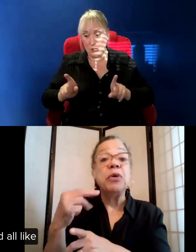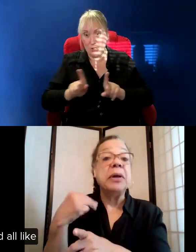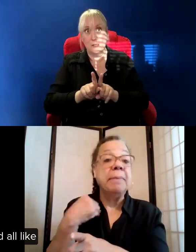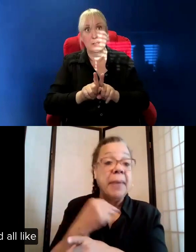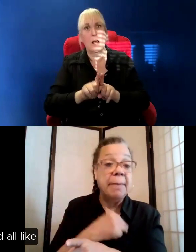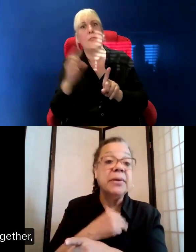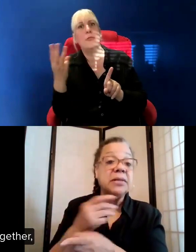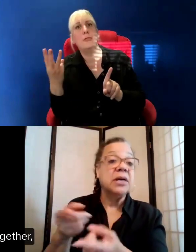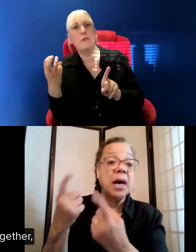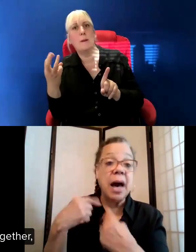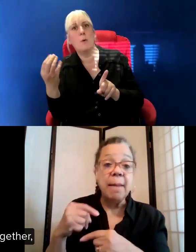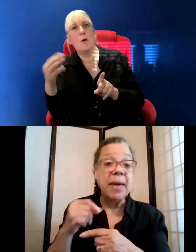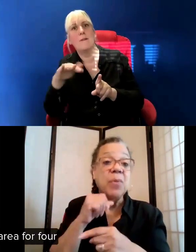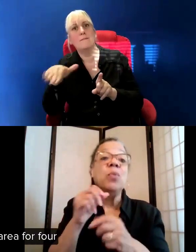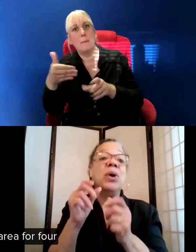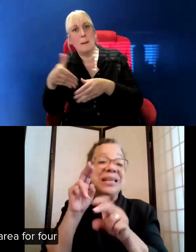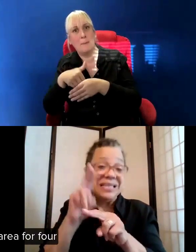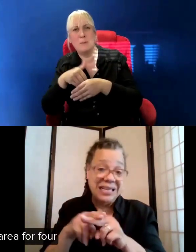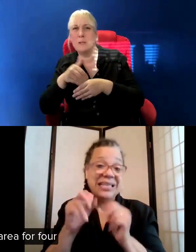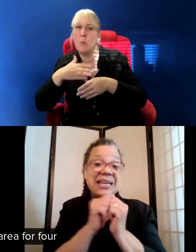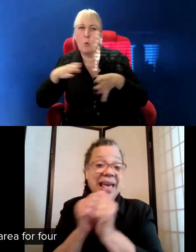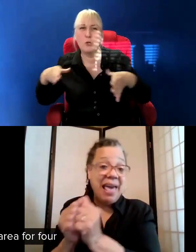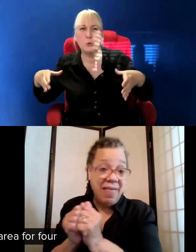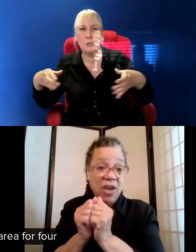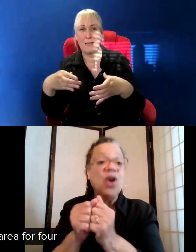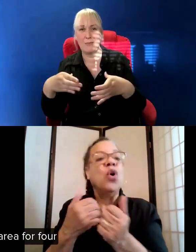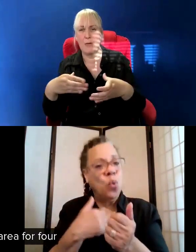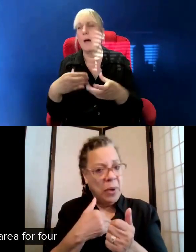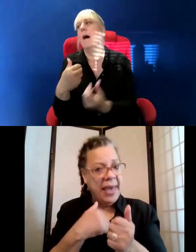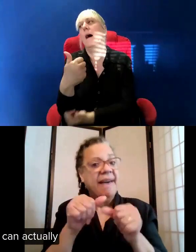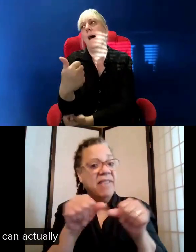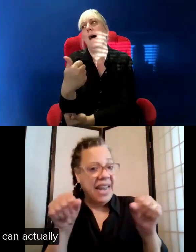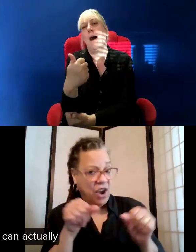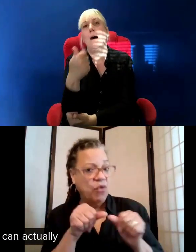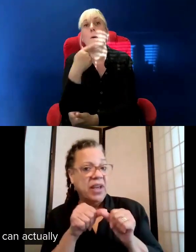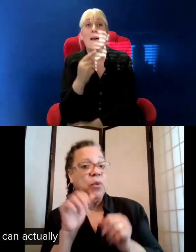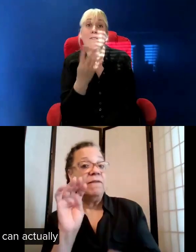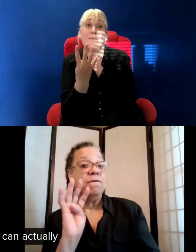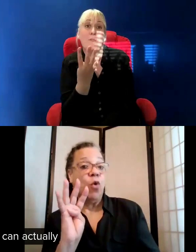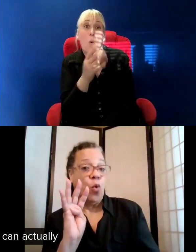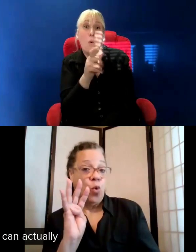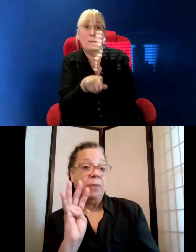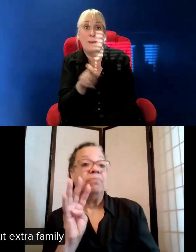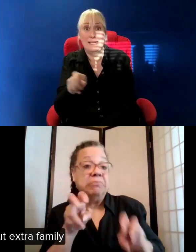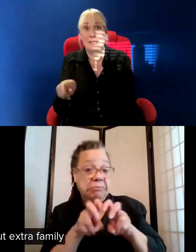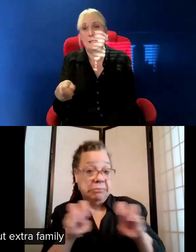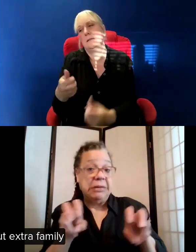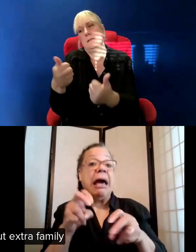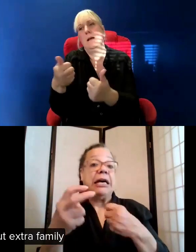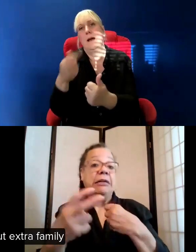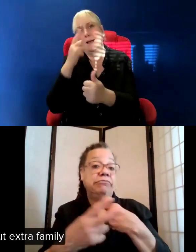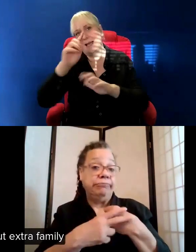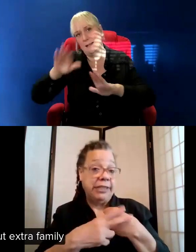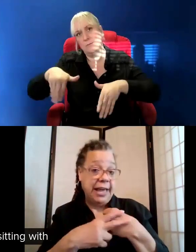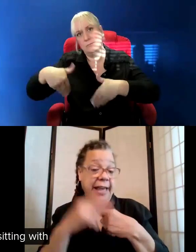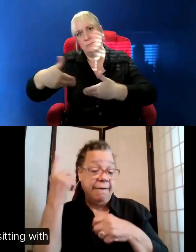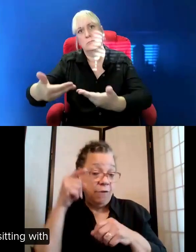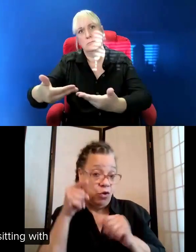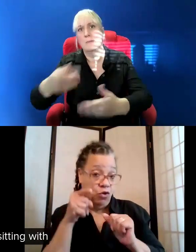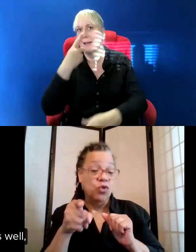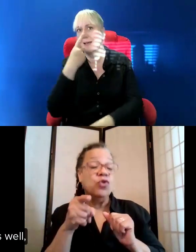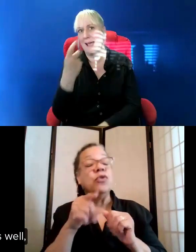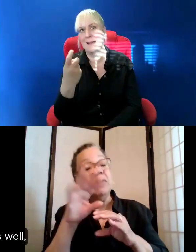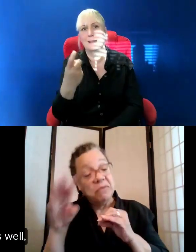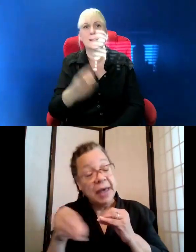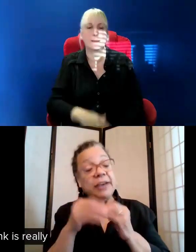come, and we'd all like to sit together, we have an area for 4 spaces that I can actually do that and put extra family members